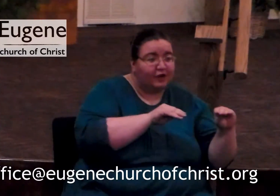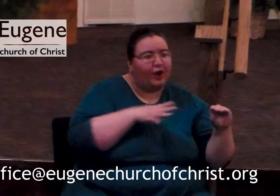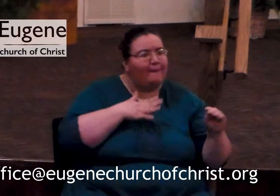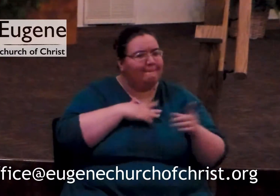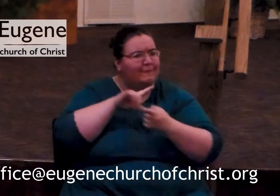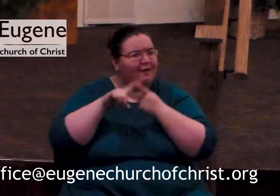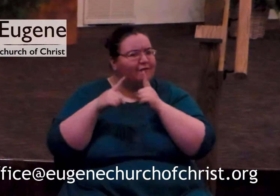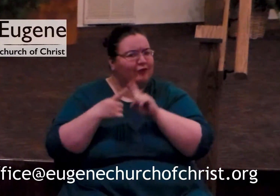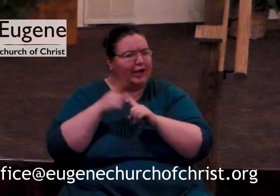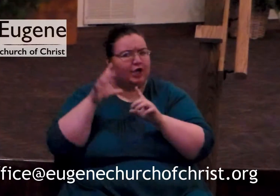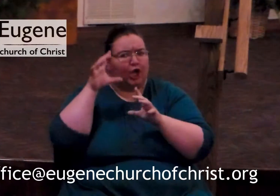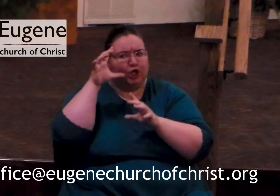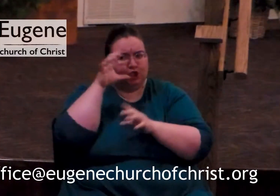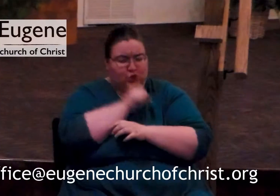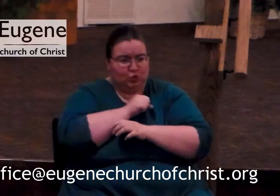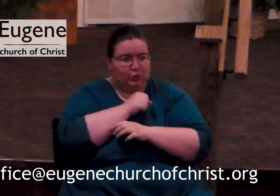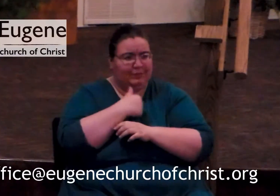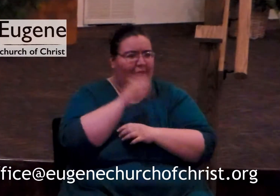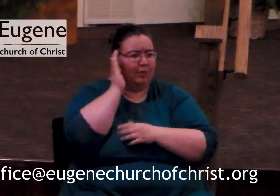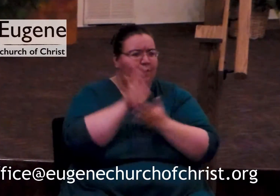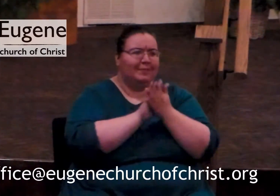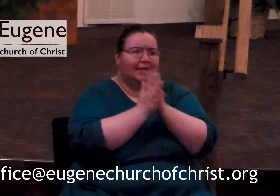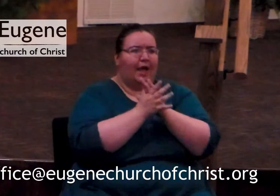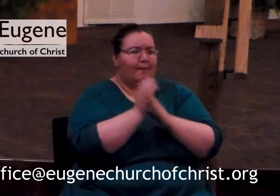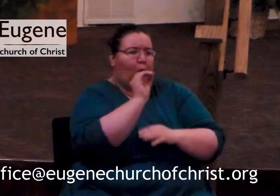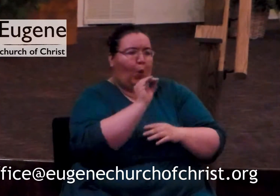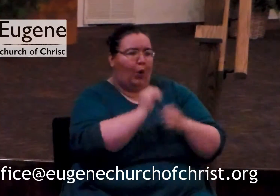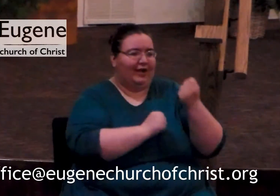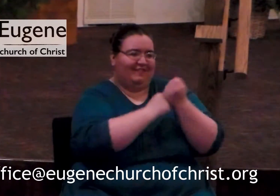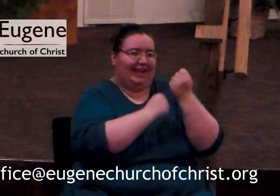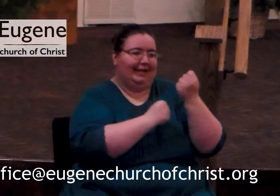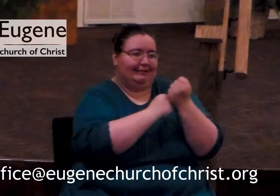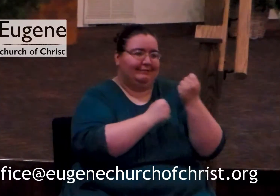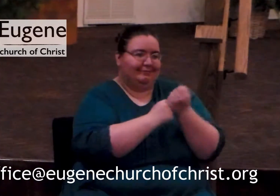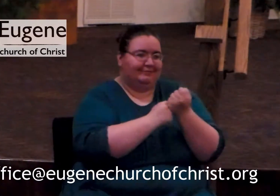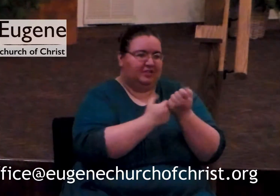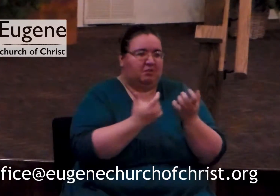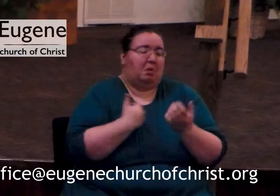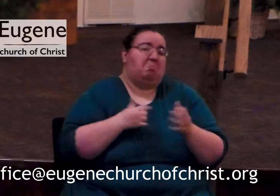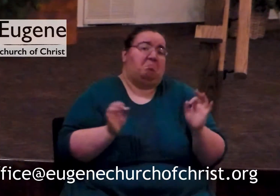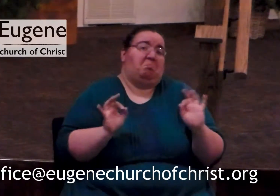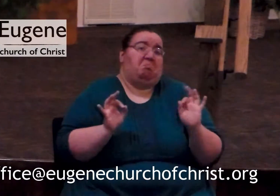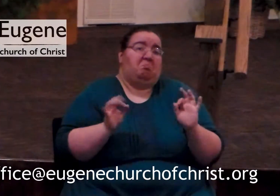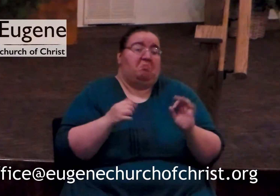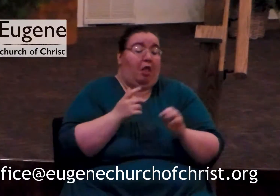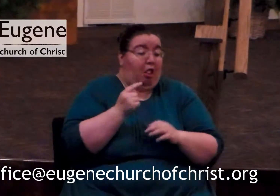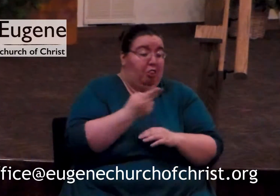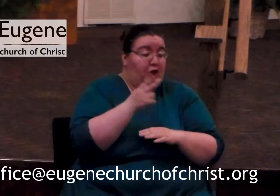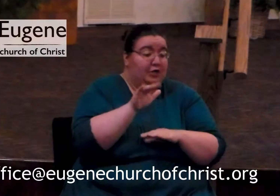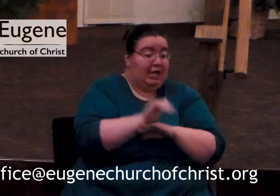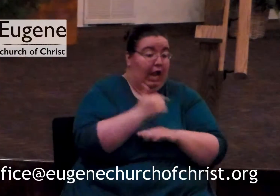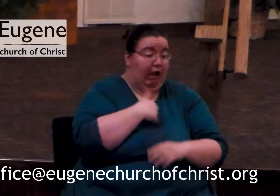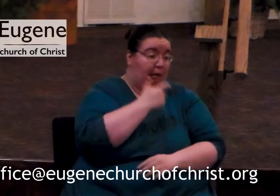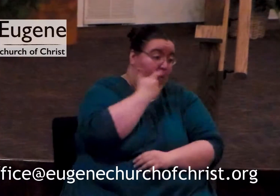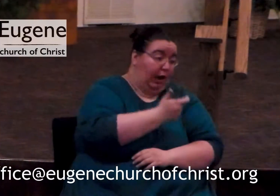change. Now, I will tell you, I have no trouble with Oregon. I watched them Thursday night. I was rooting for them. And as long as they're not playing my team, they are